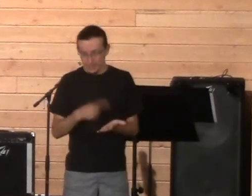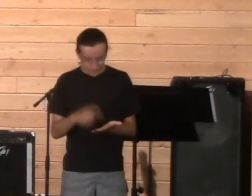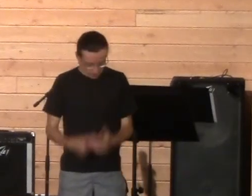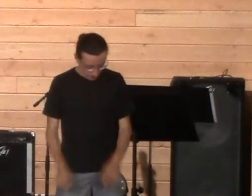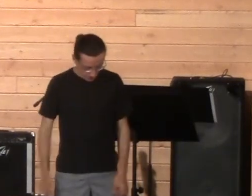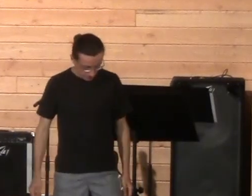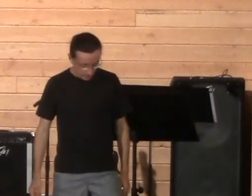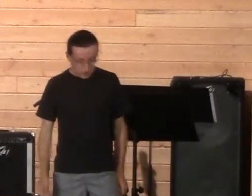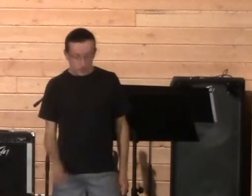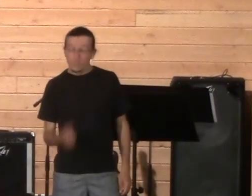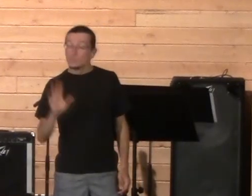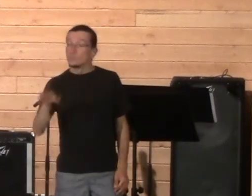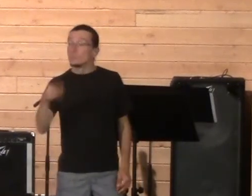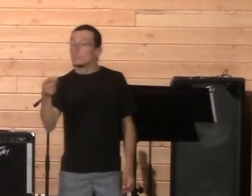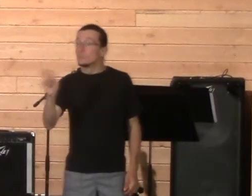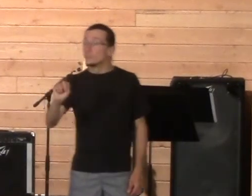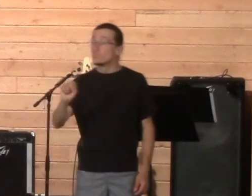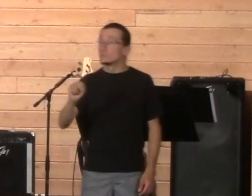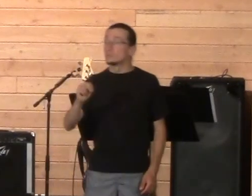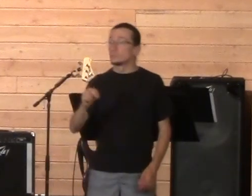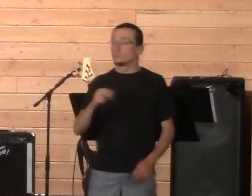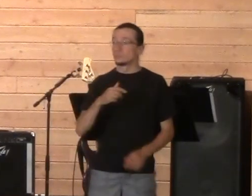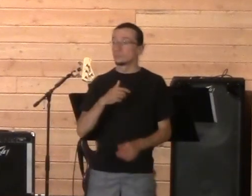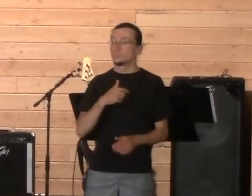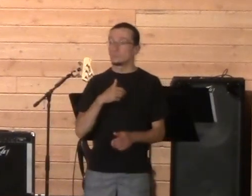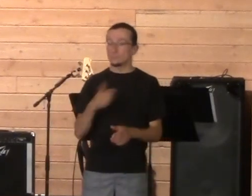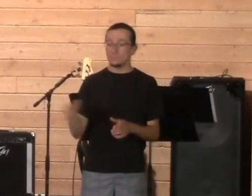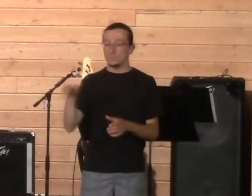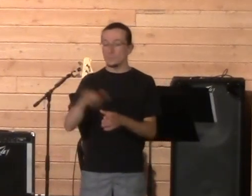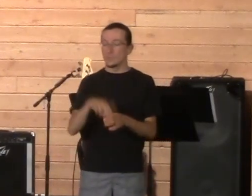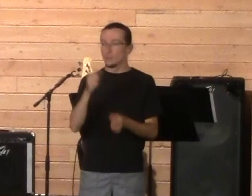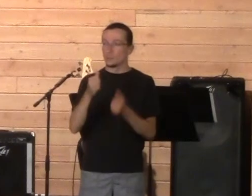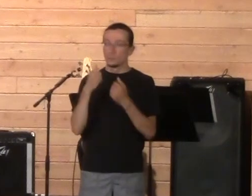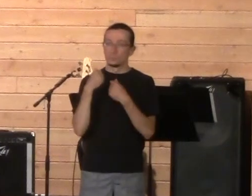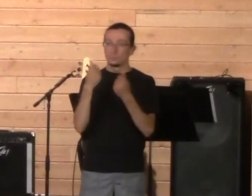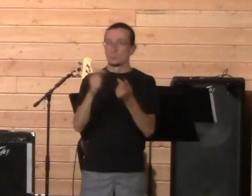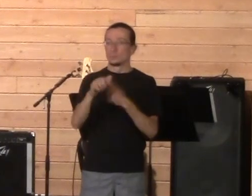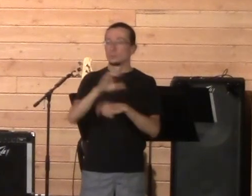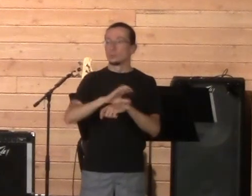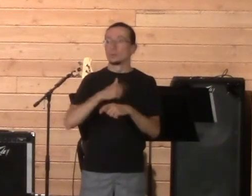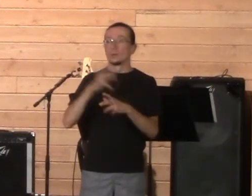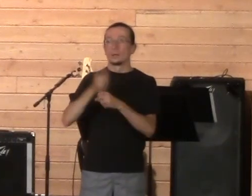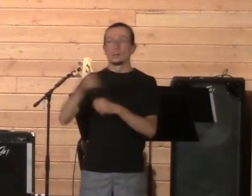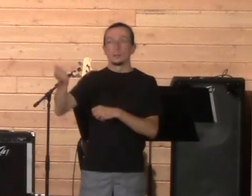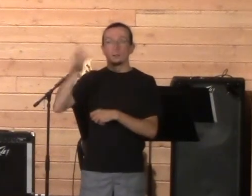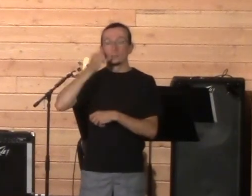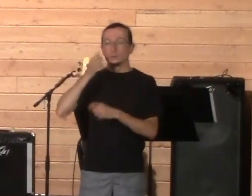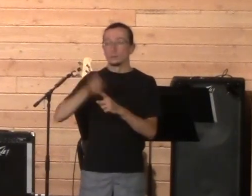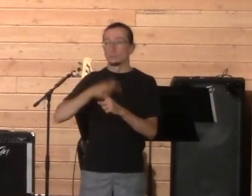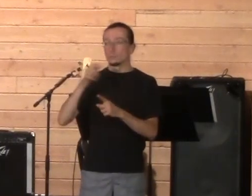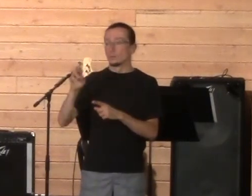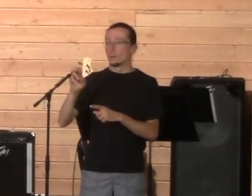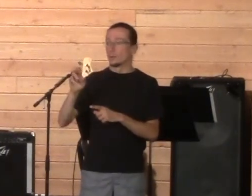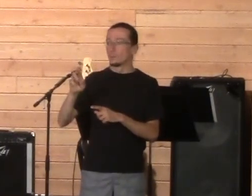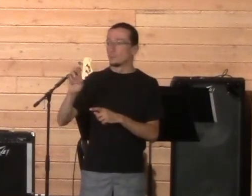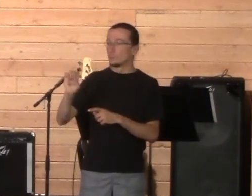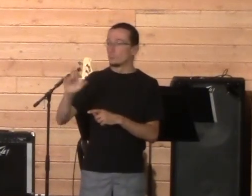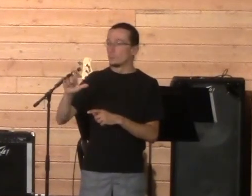And then I get in the car and I'm driving back to the church. I get a phone call from the real estate agent on the other side of the